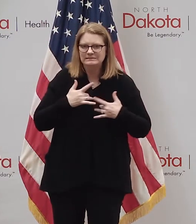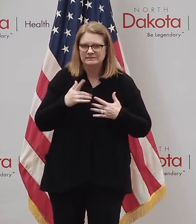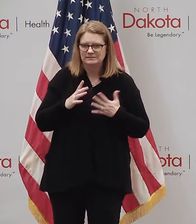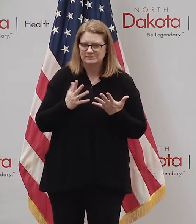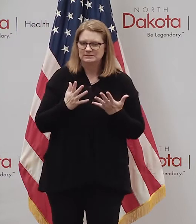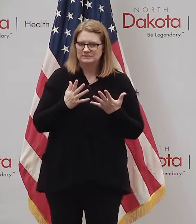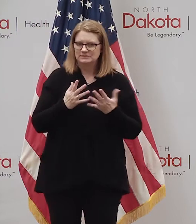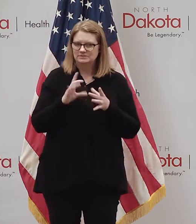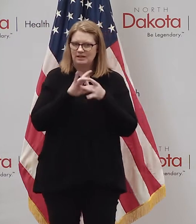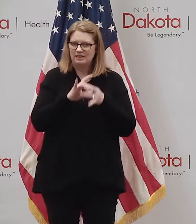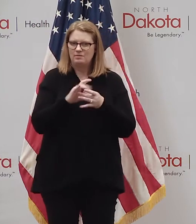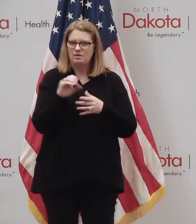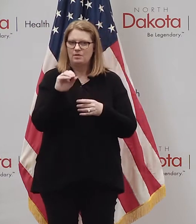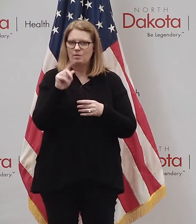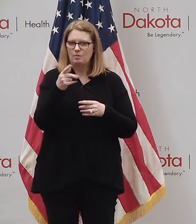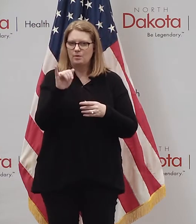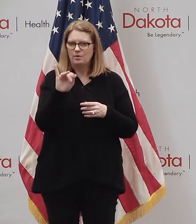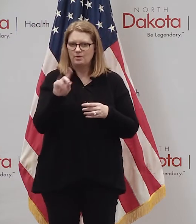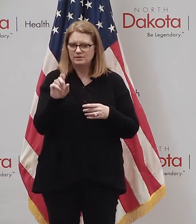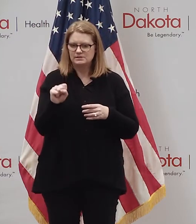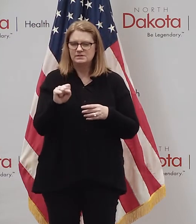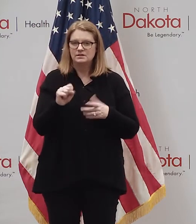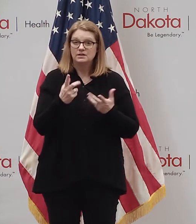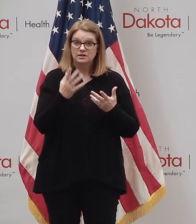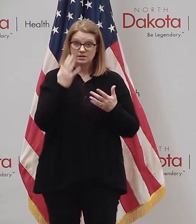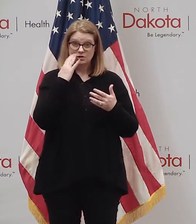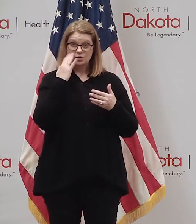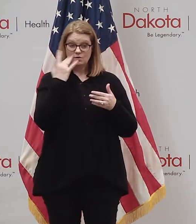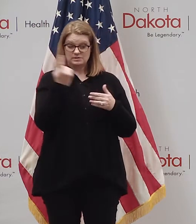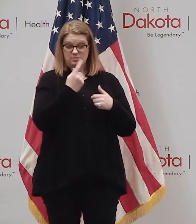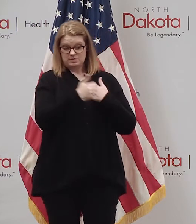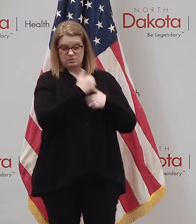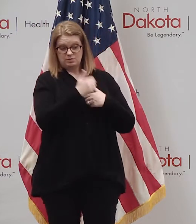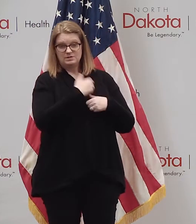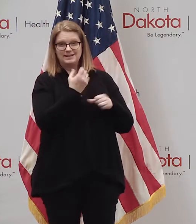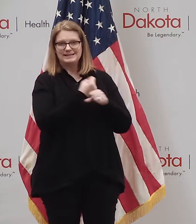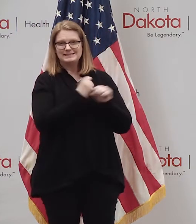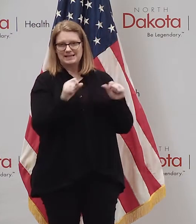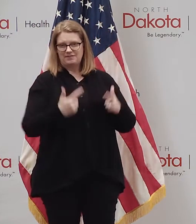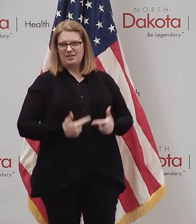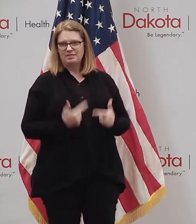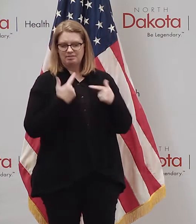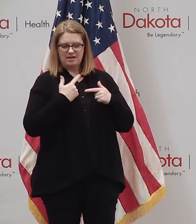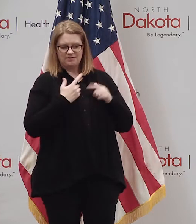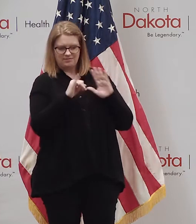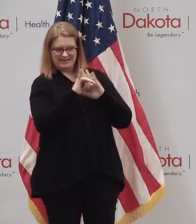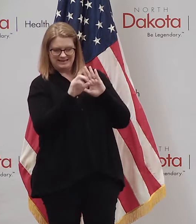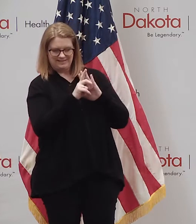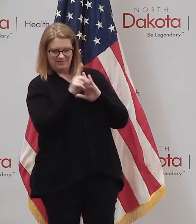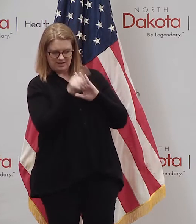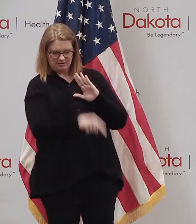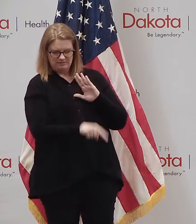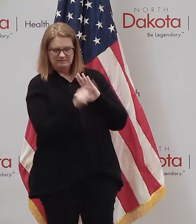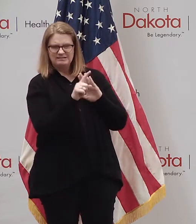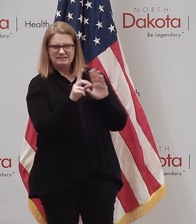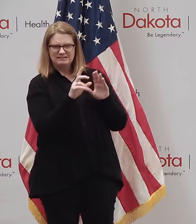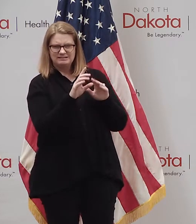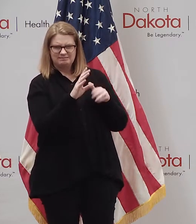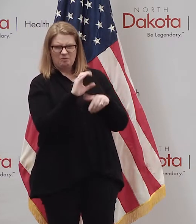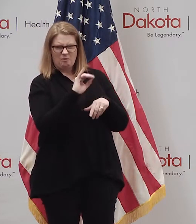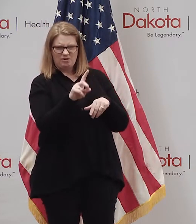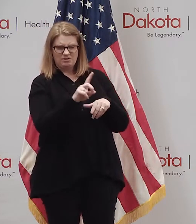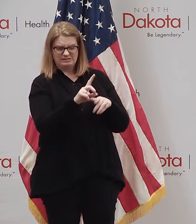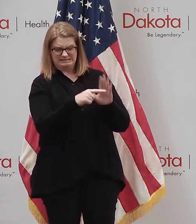by opioids. You know that you can save a life if someone is at risk, if you can identify the signs of overdose, and if you've also got Narcan